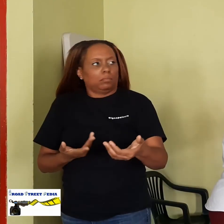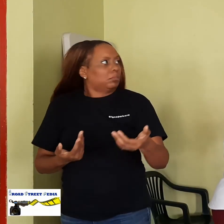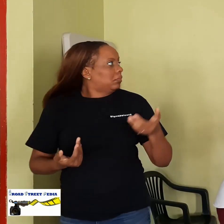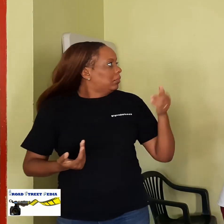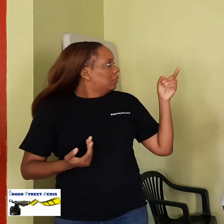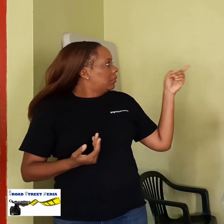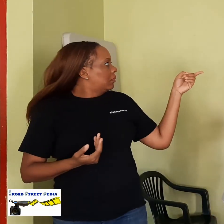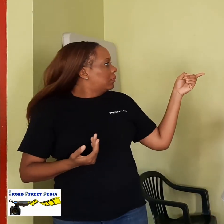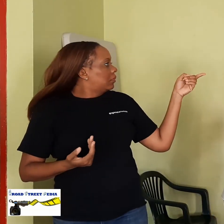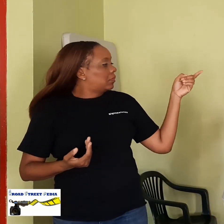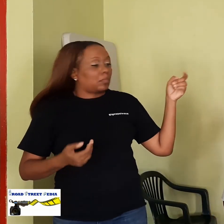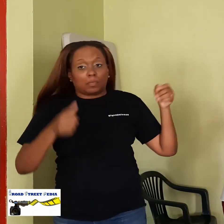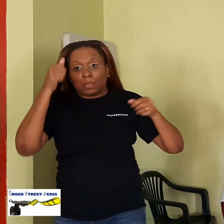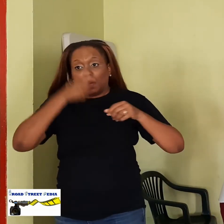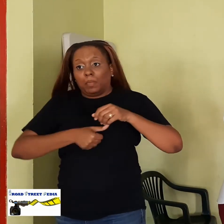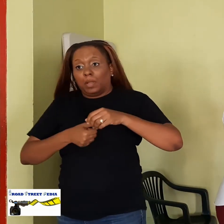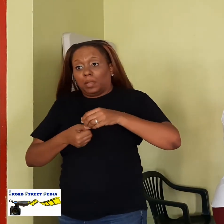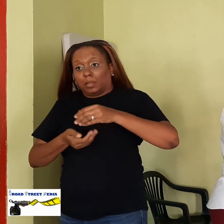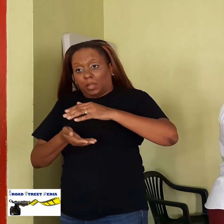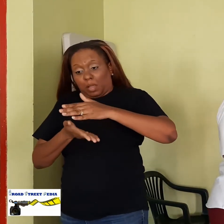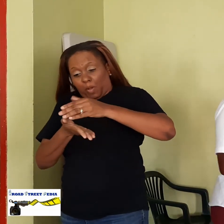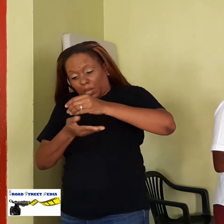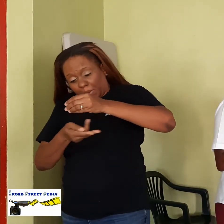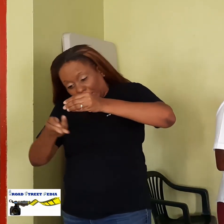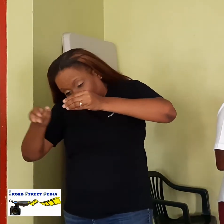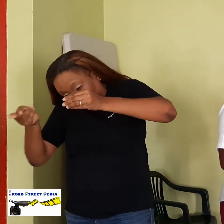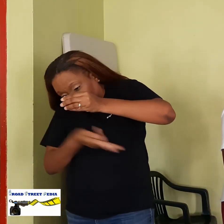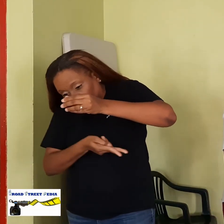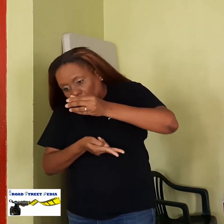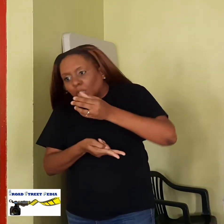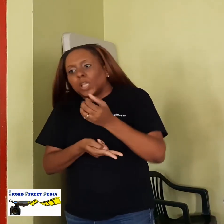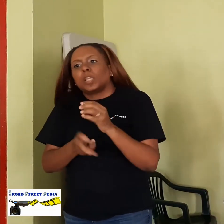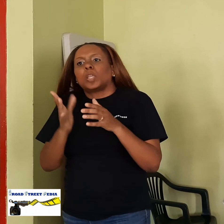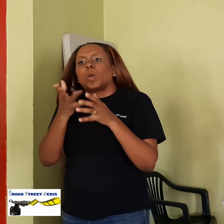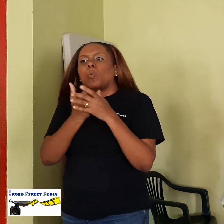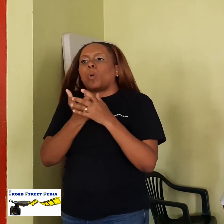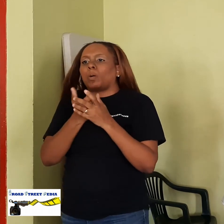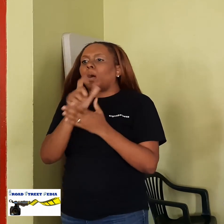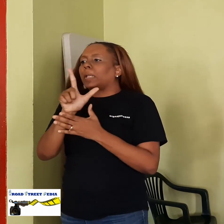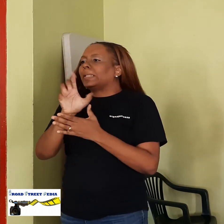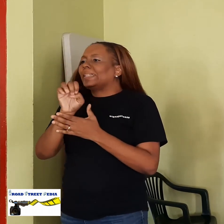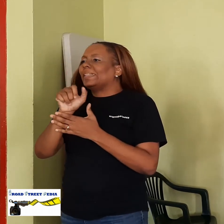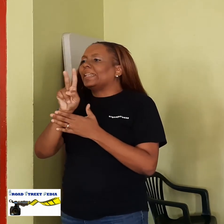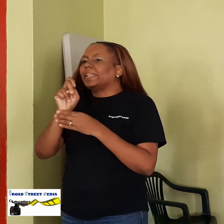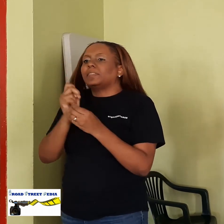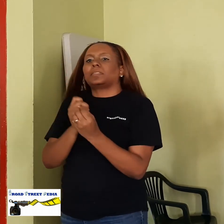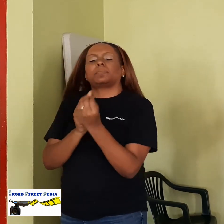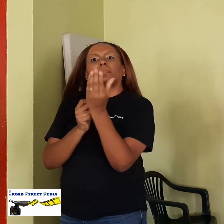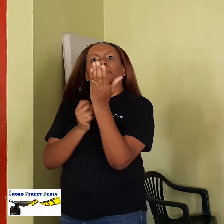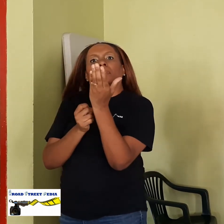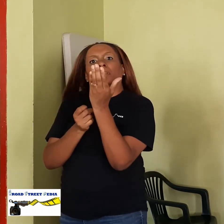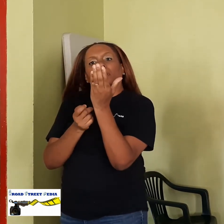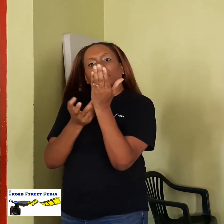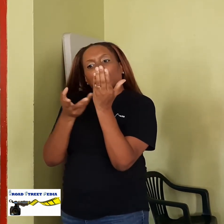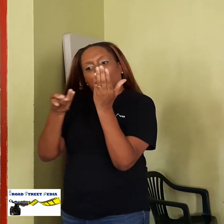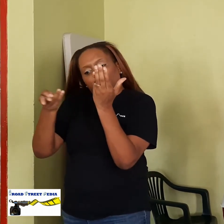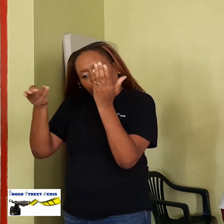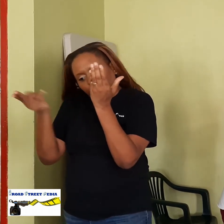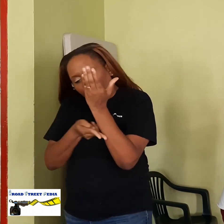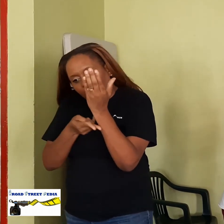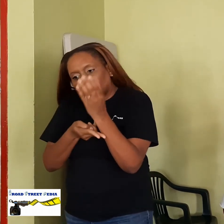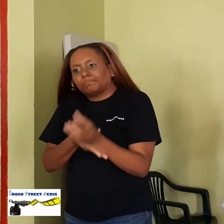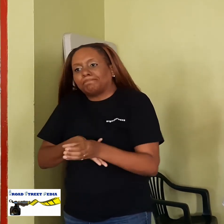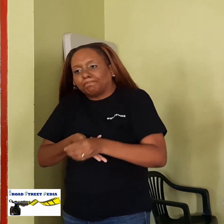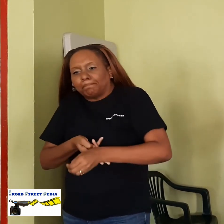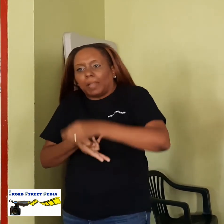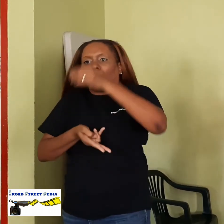We're cutting close to the base without destroying the leaves. So therefore, our tool, which is our knife,